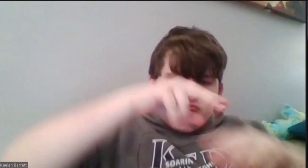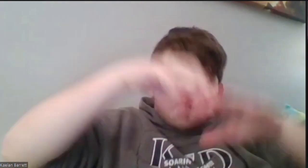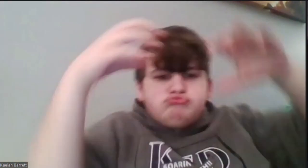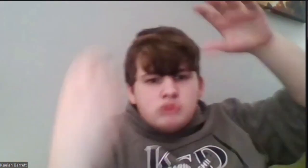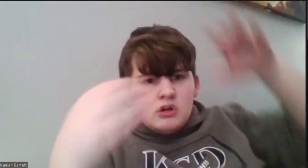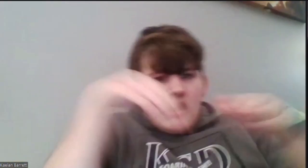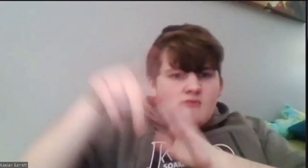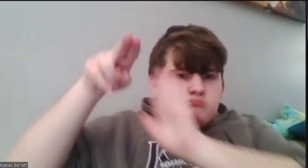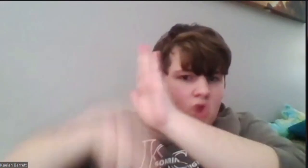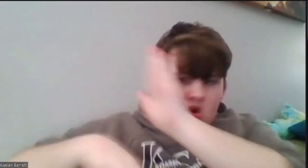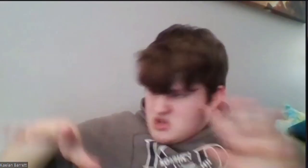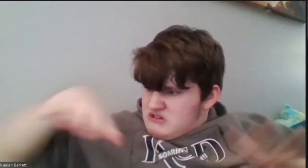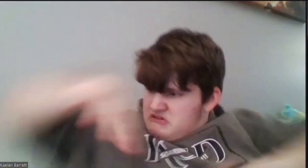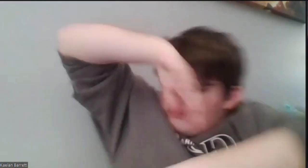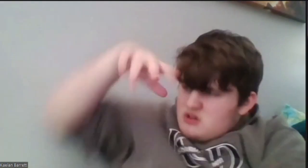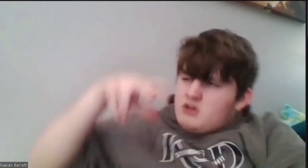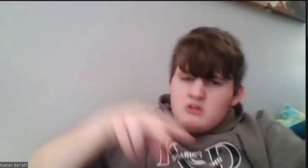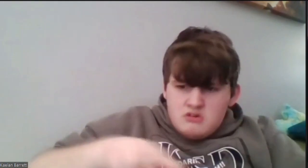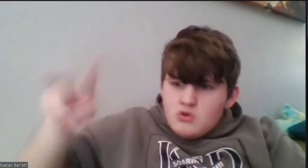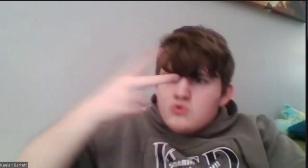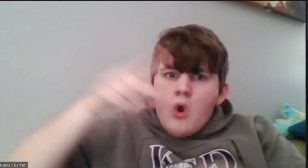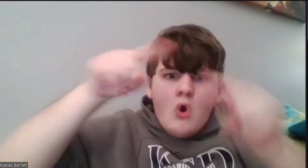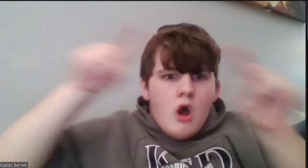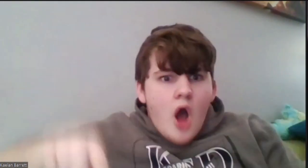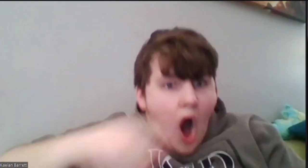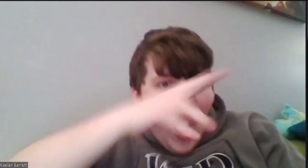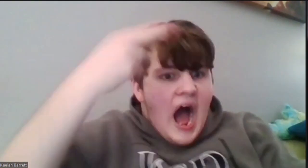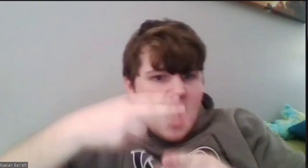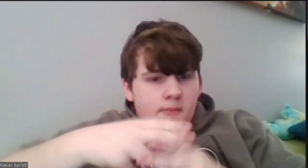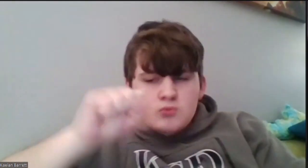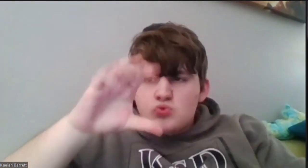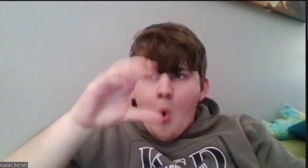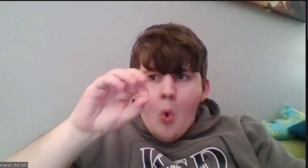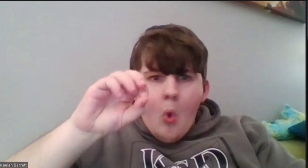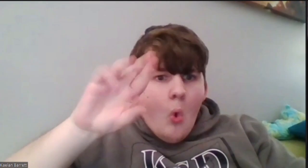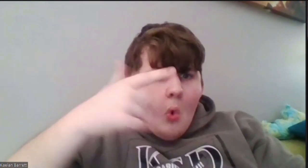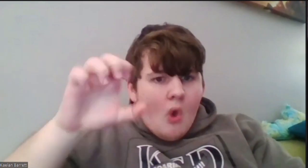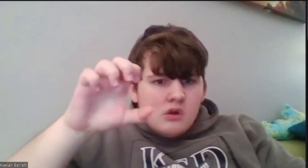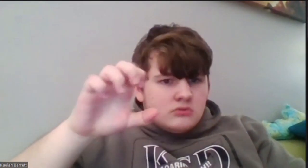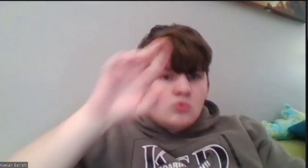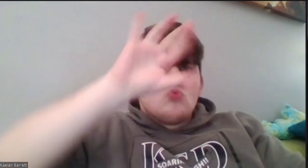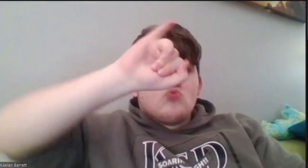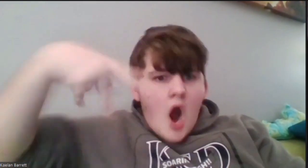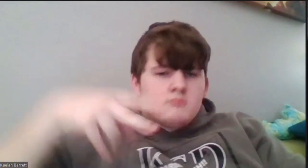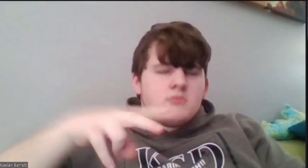He scampers back. And he fell in a grave.